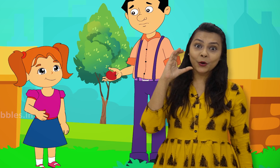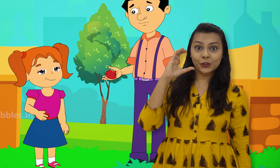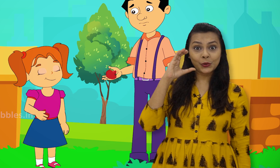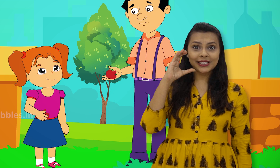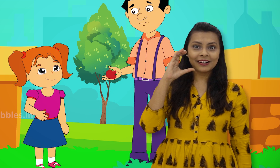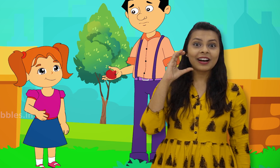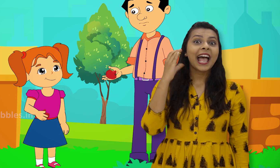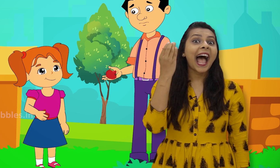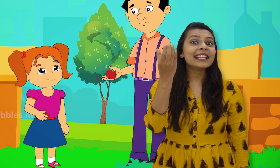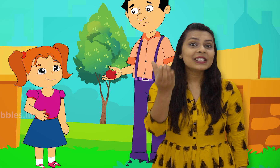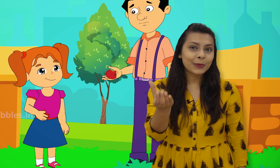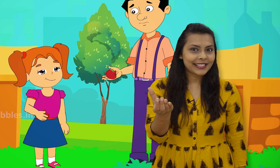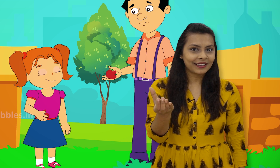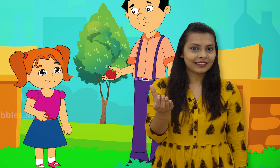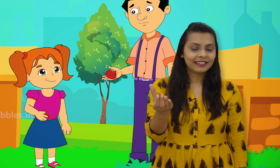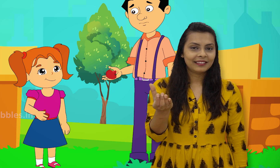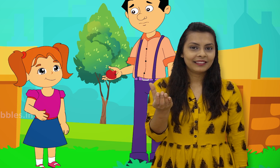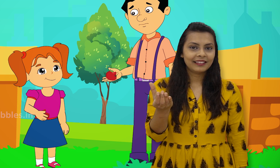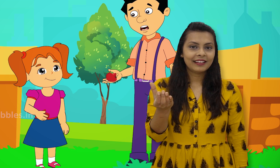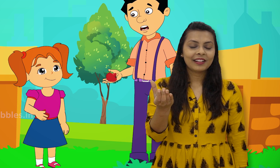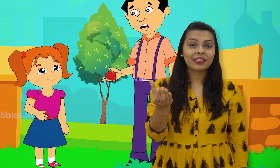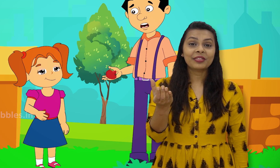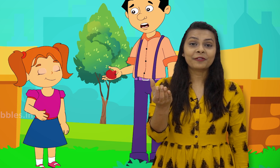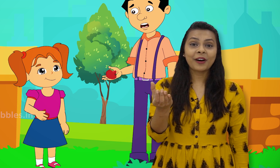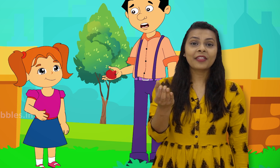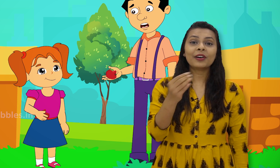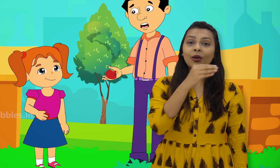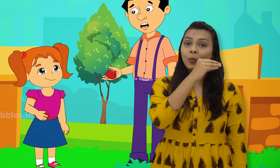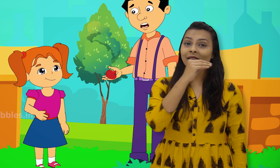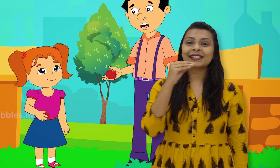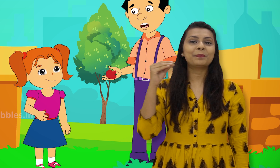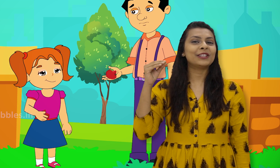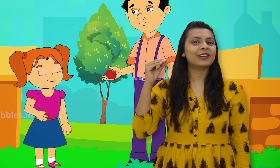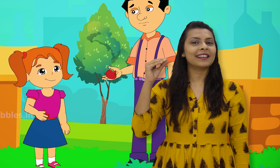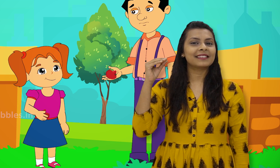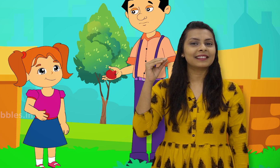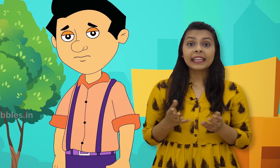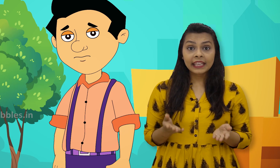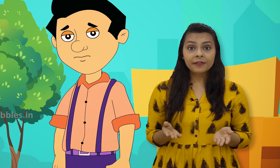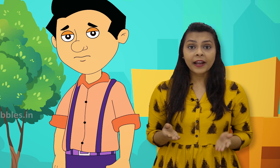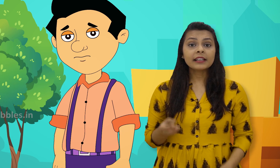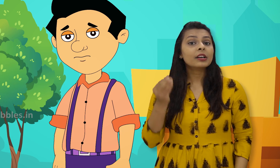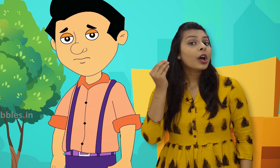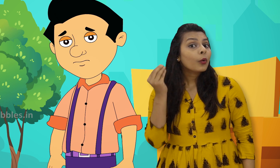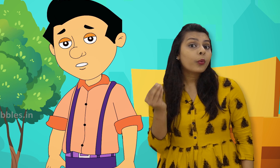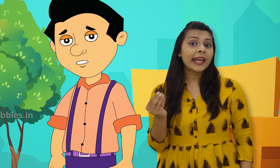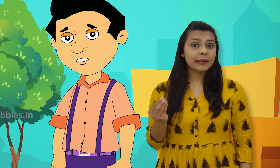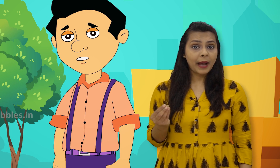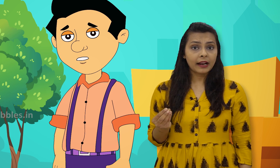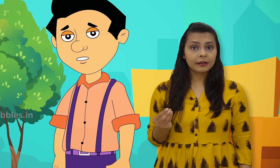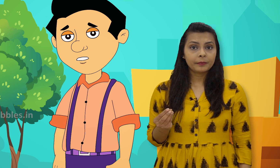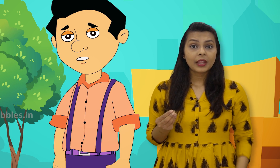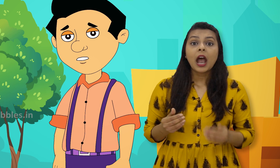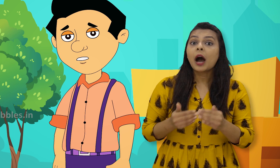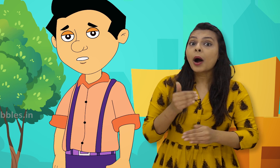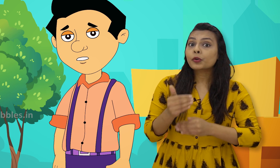much more juicier and sweeter." The father was speechless. He felt very